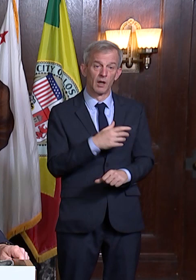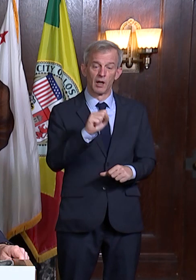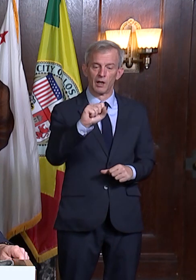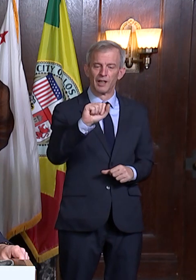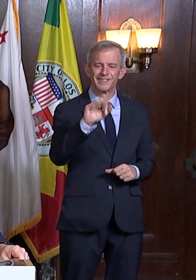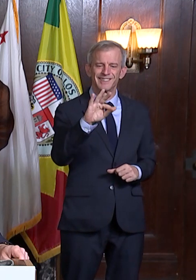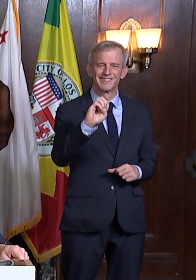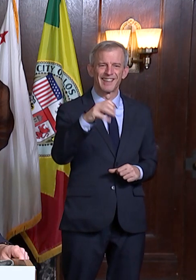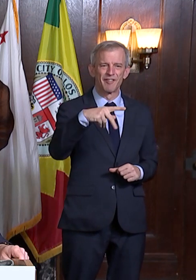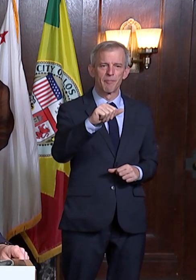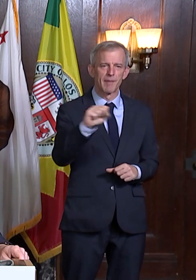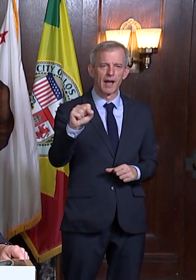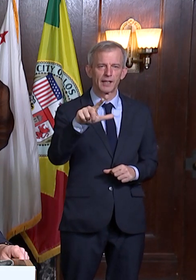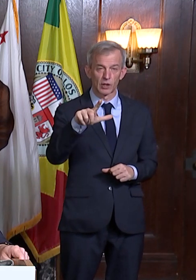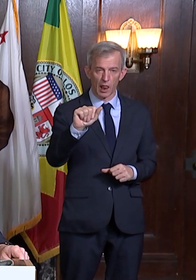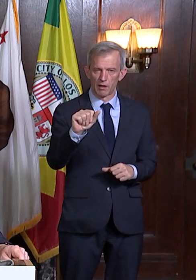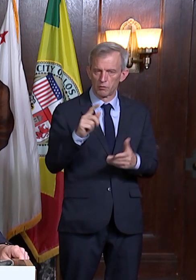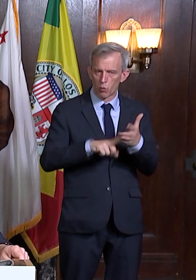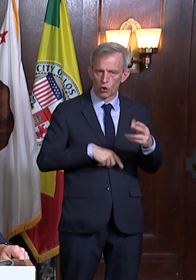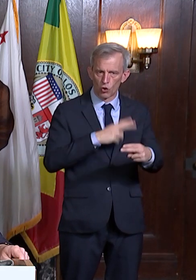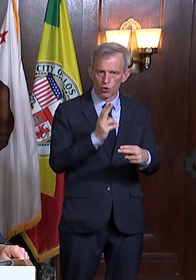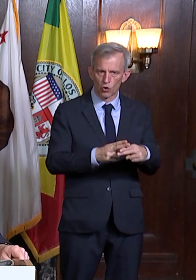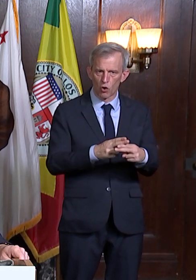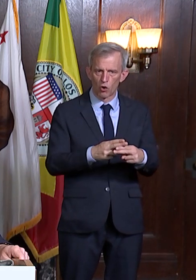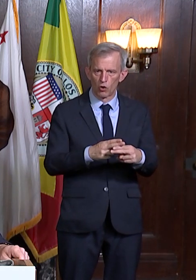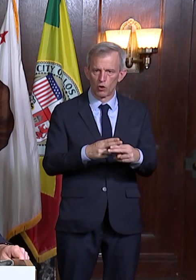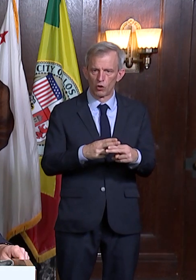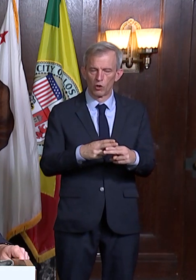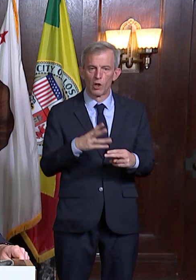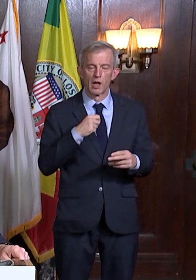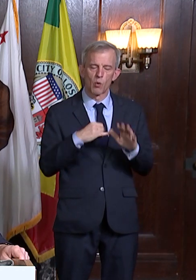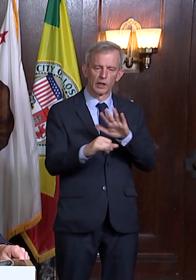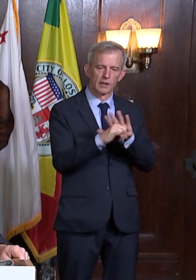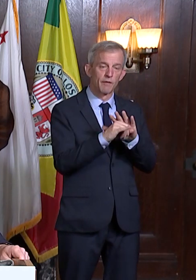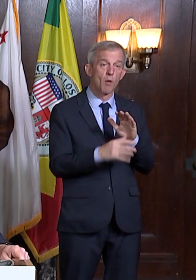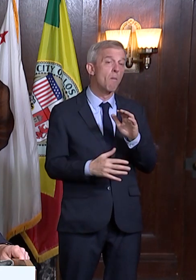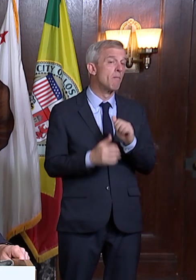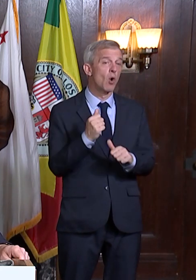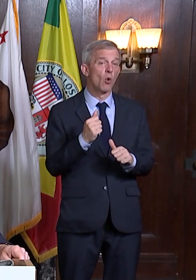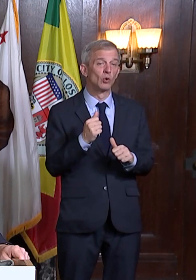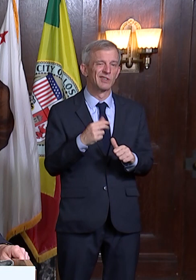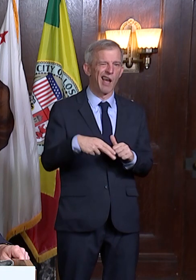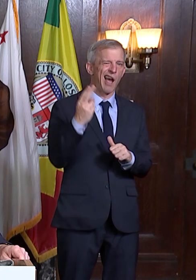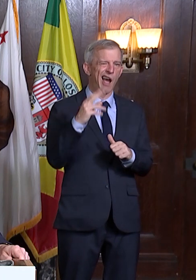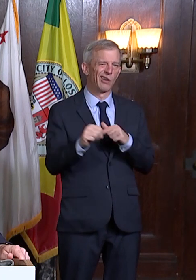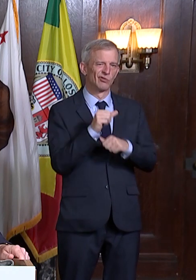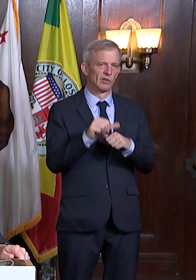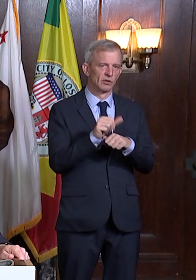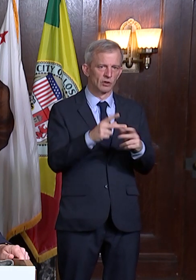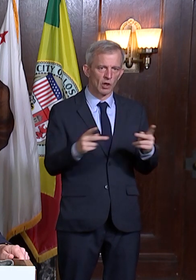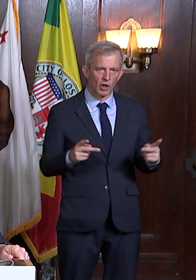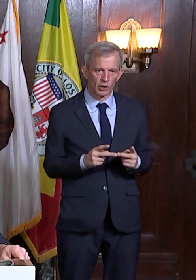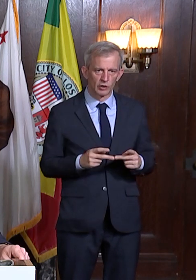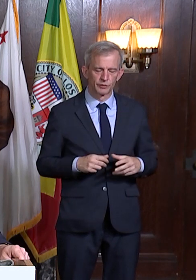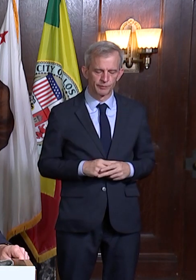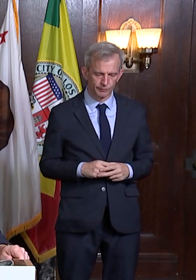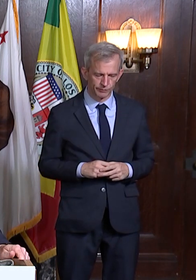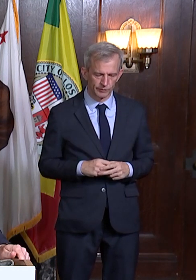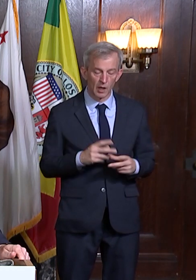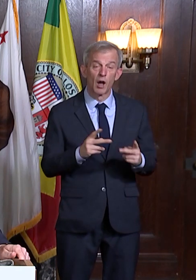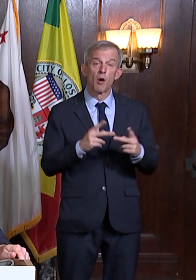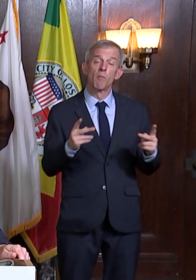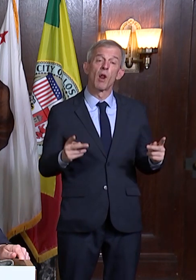County Department of Public Health identified as the most at high-risk locations. These are places where there are exceptions to the requirement that